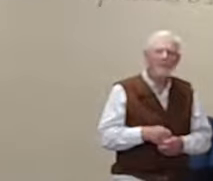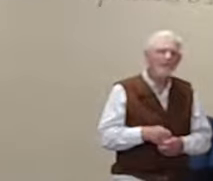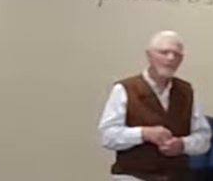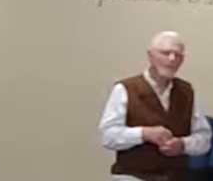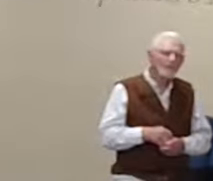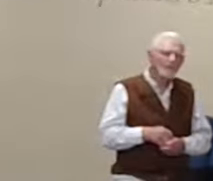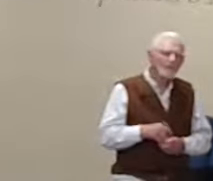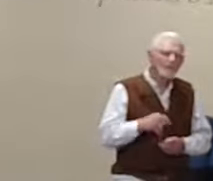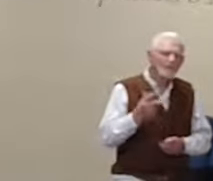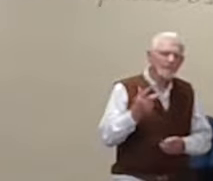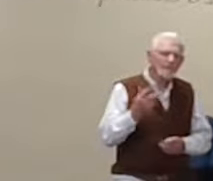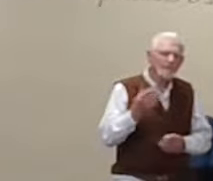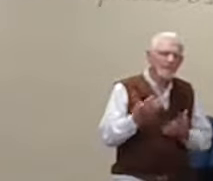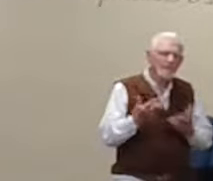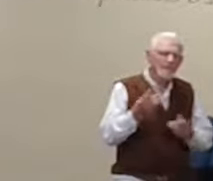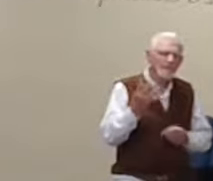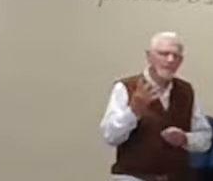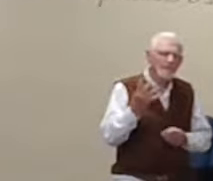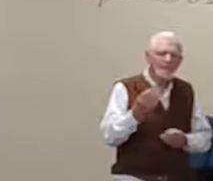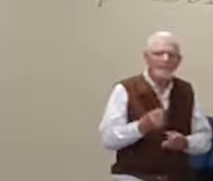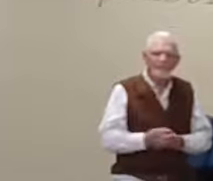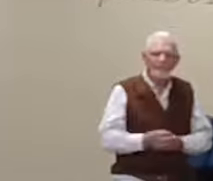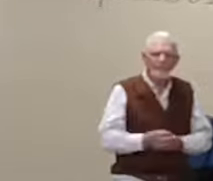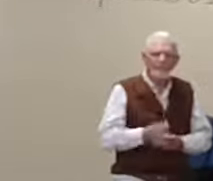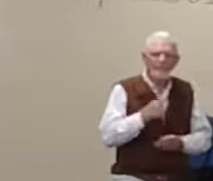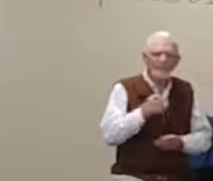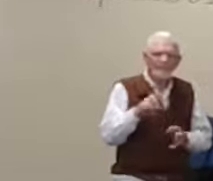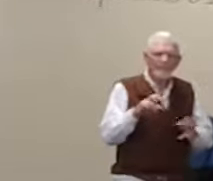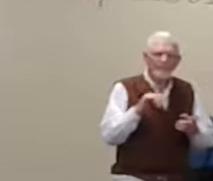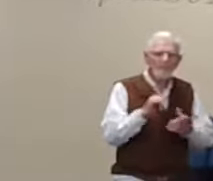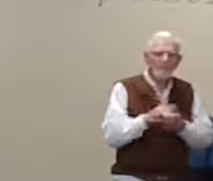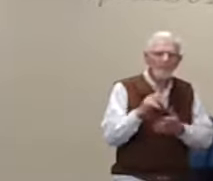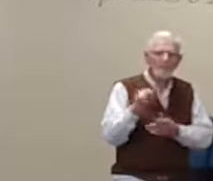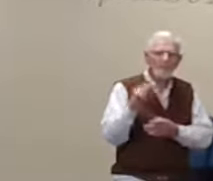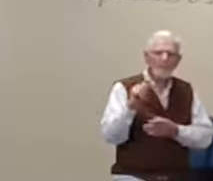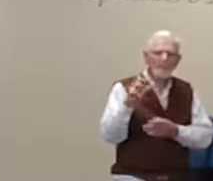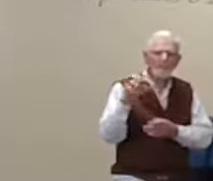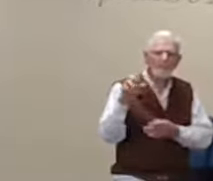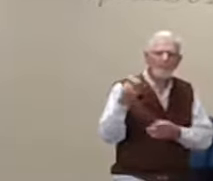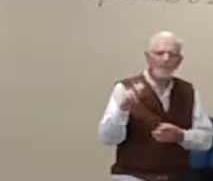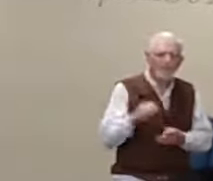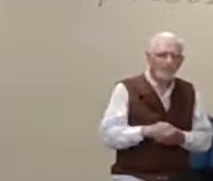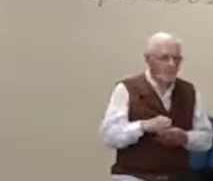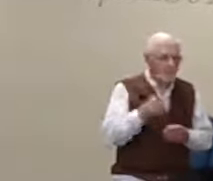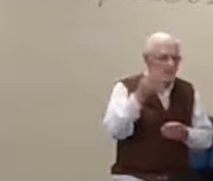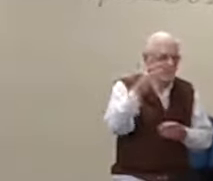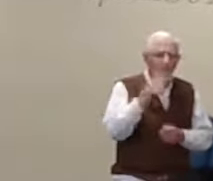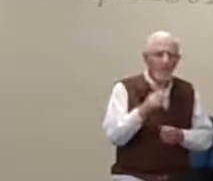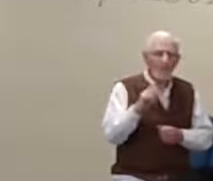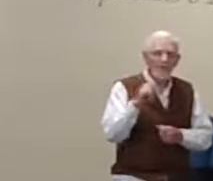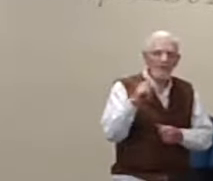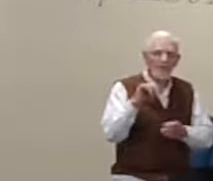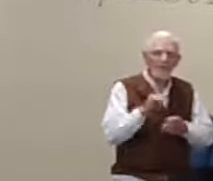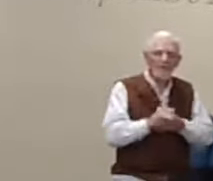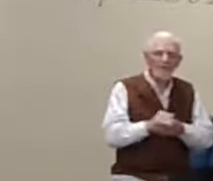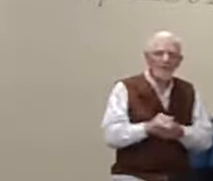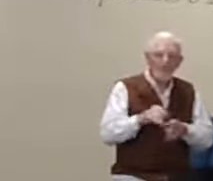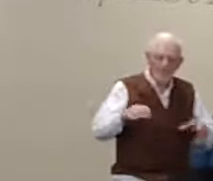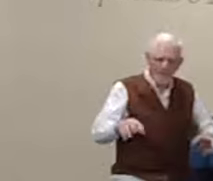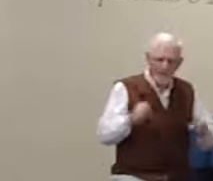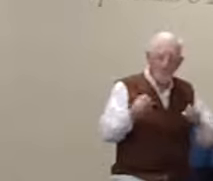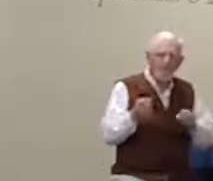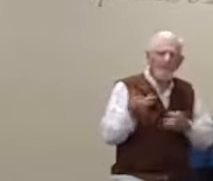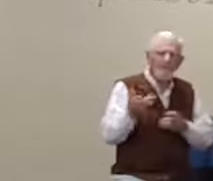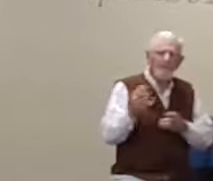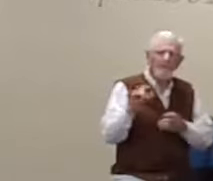four probably. Solomon didn't have to do that. What did Solomon do? God expected Solomon to take what David built and then continue without